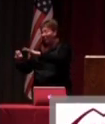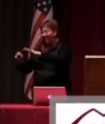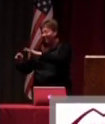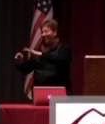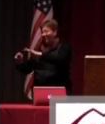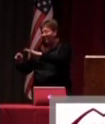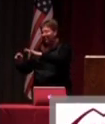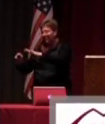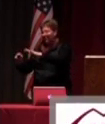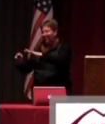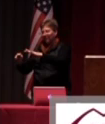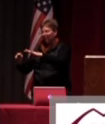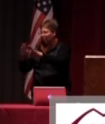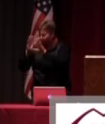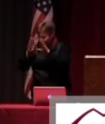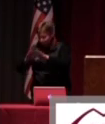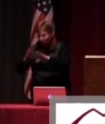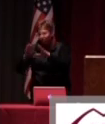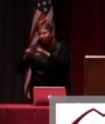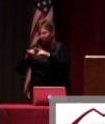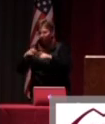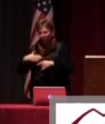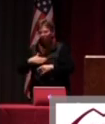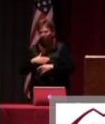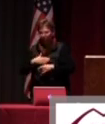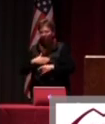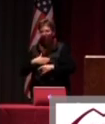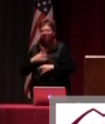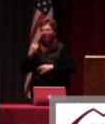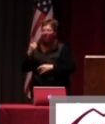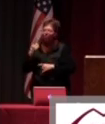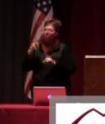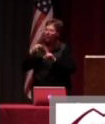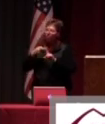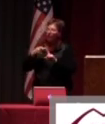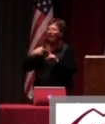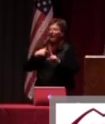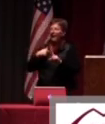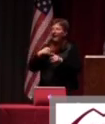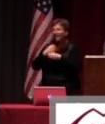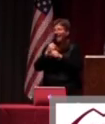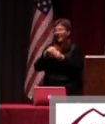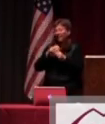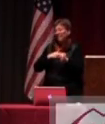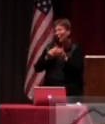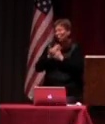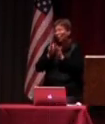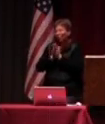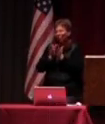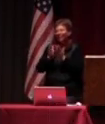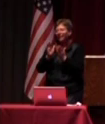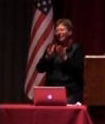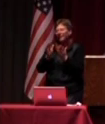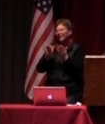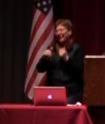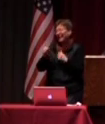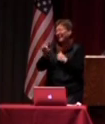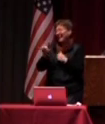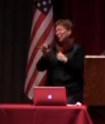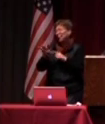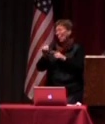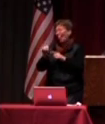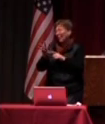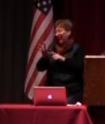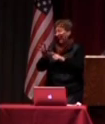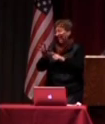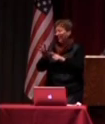almost entirely subservient to him. But one of the arguments that I'm making in my new biography is that as early as 1805, he was actually